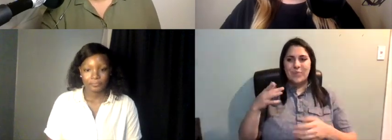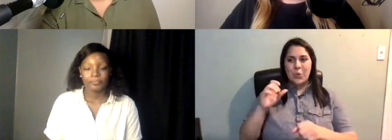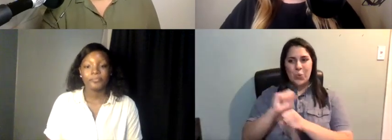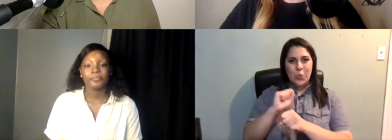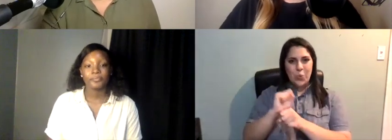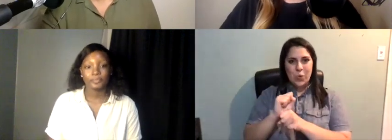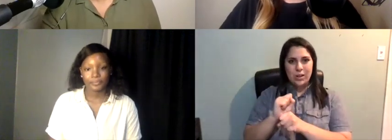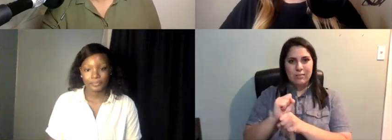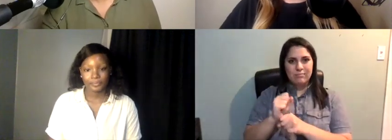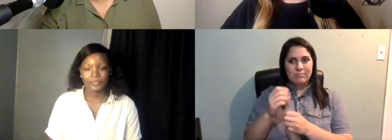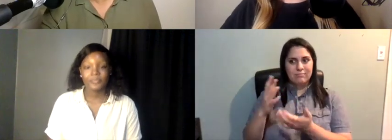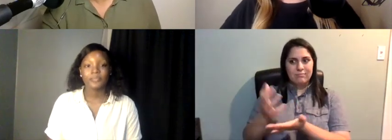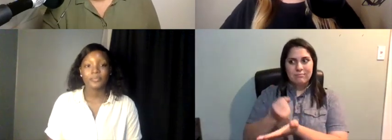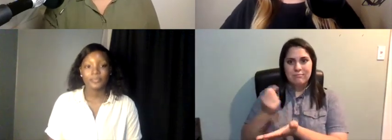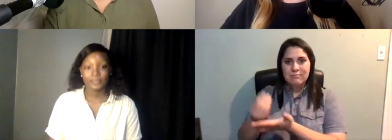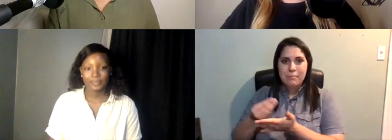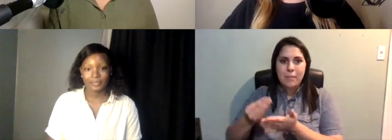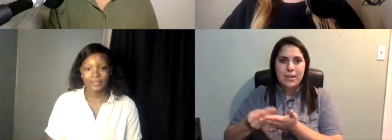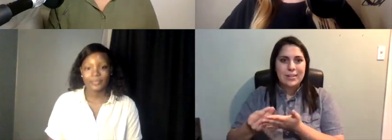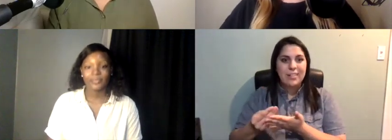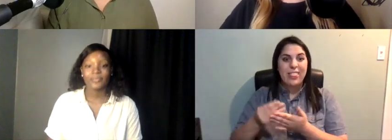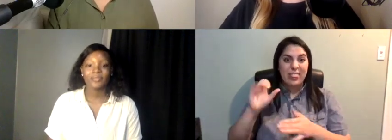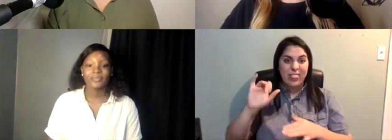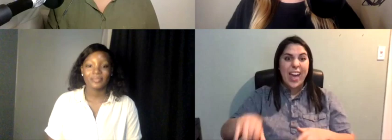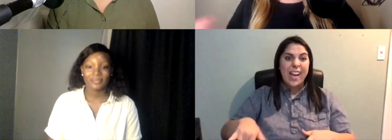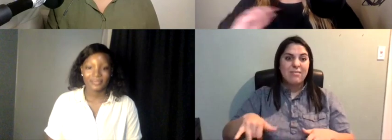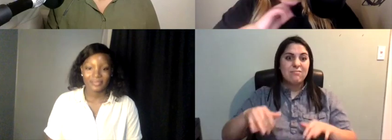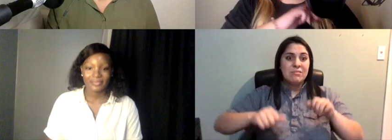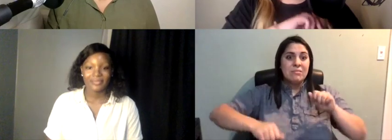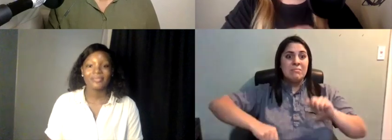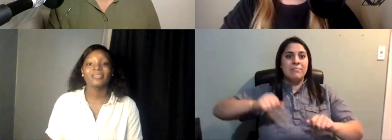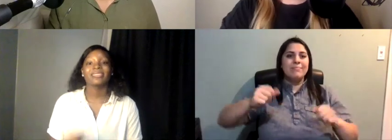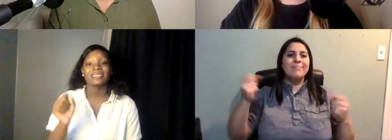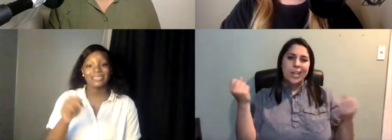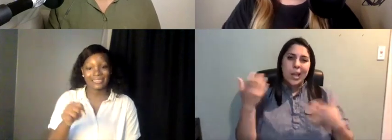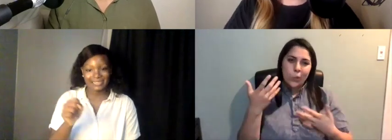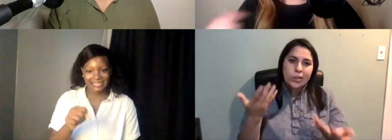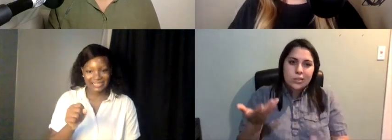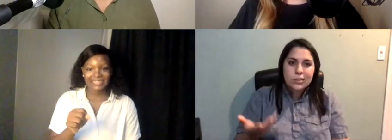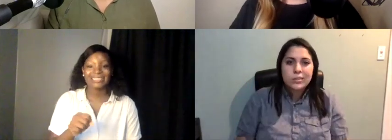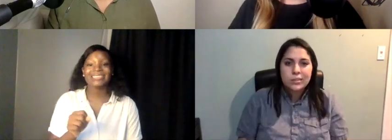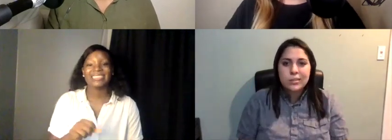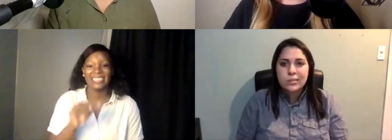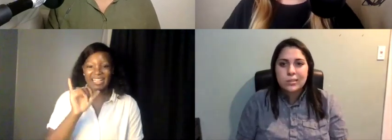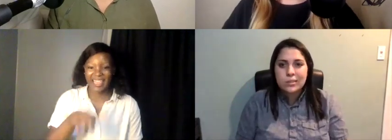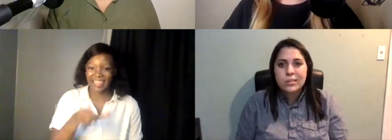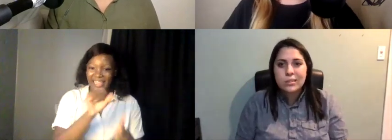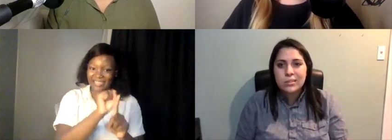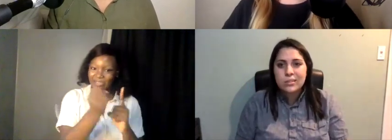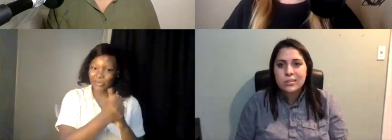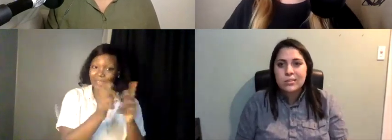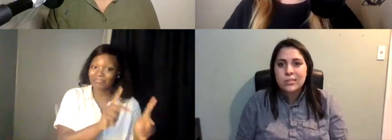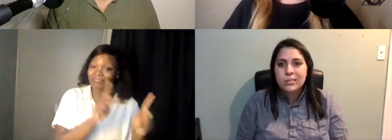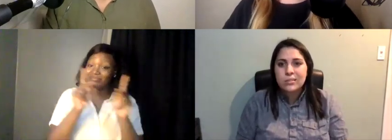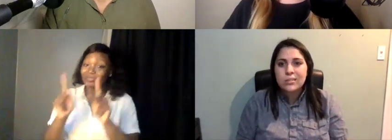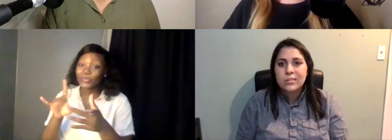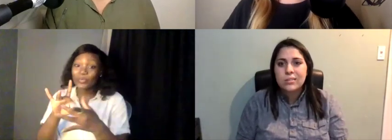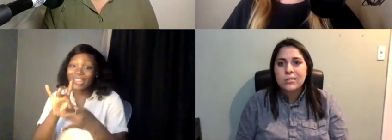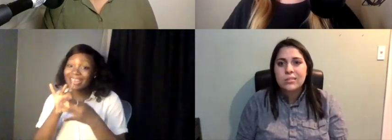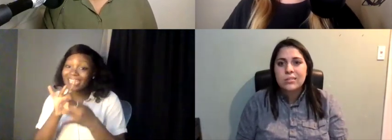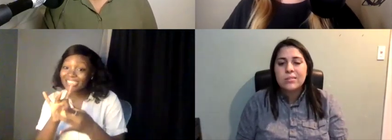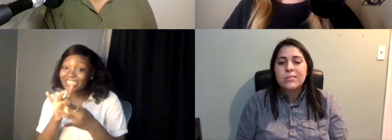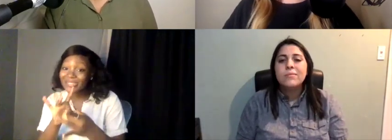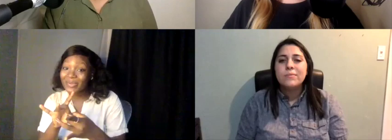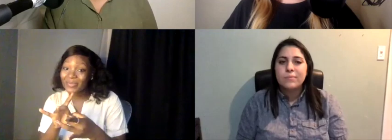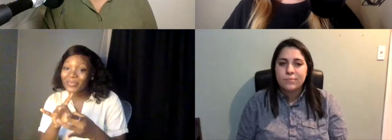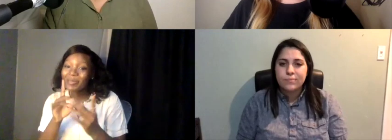Right. Right. So this is very comparable to being in a relationship that you're unhappy in. And